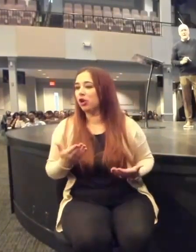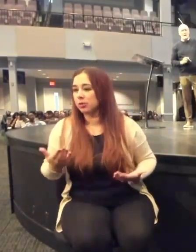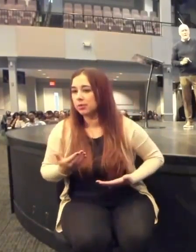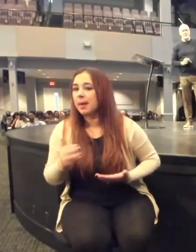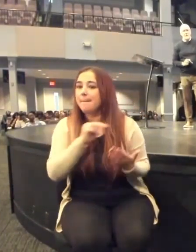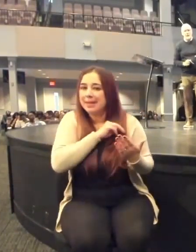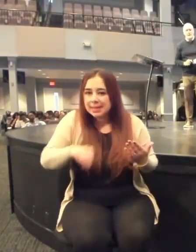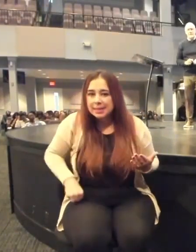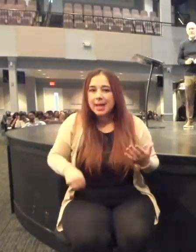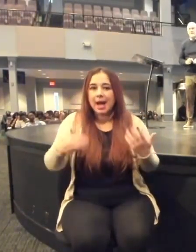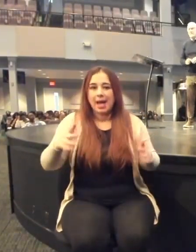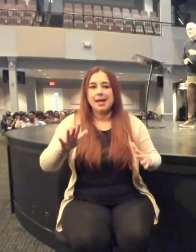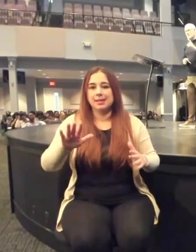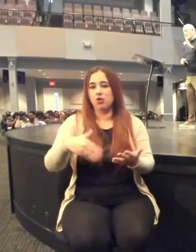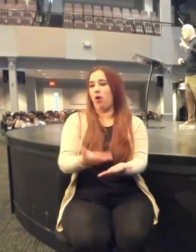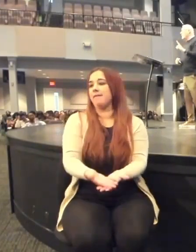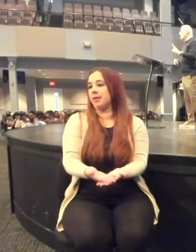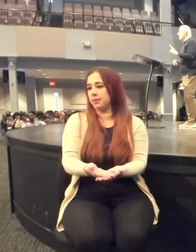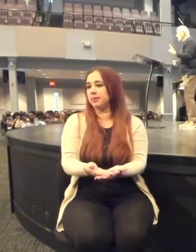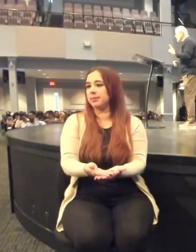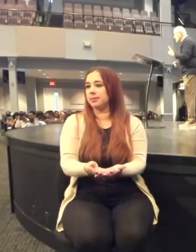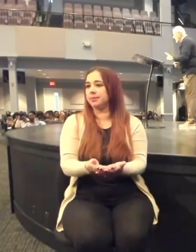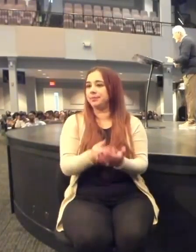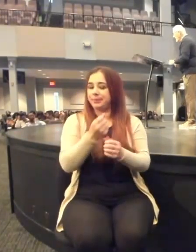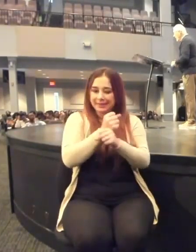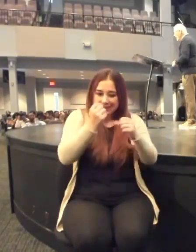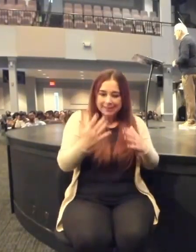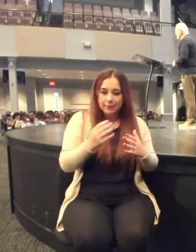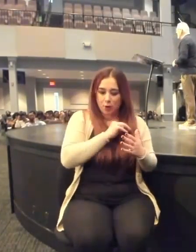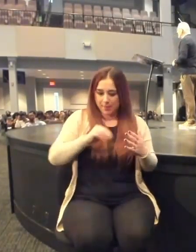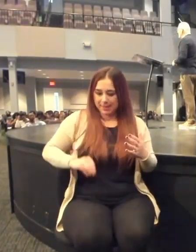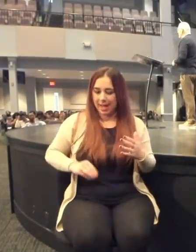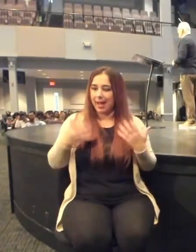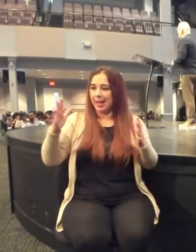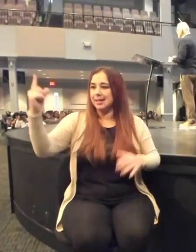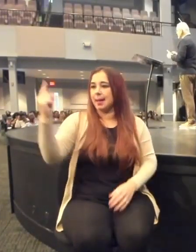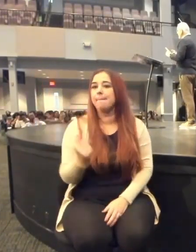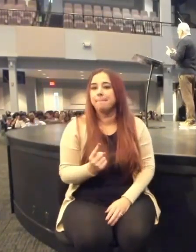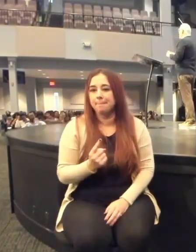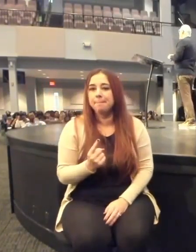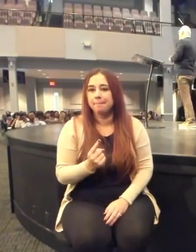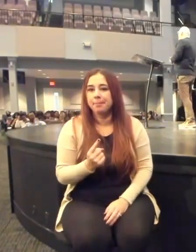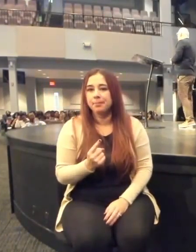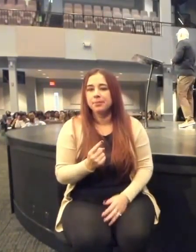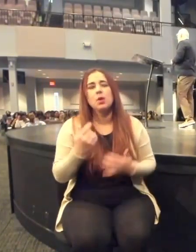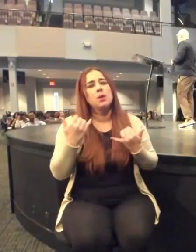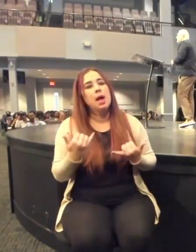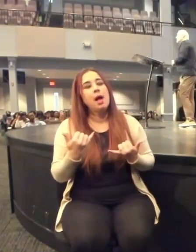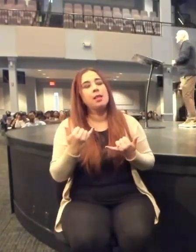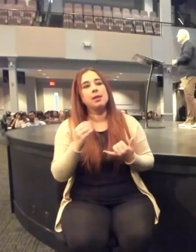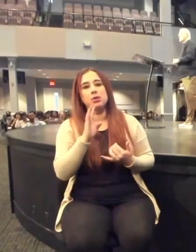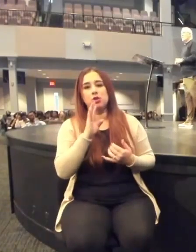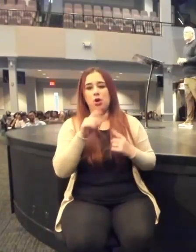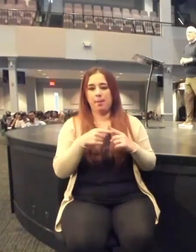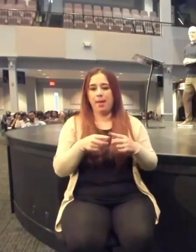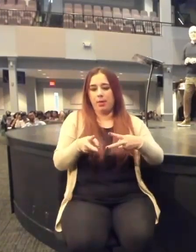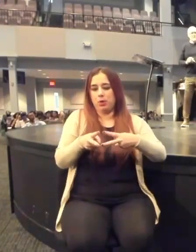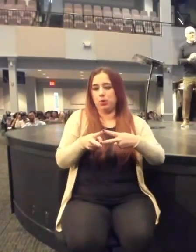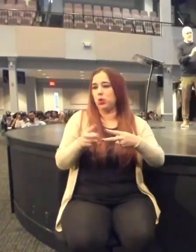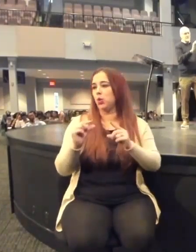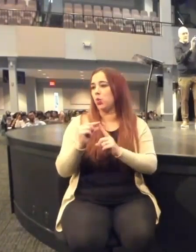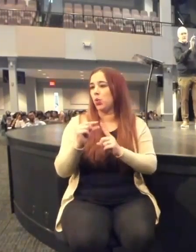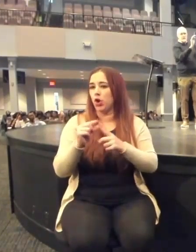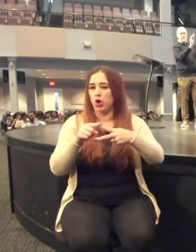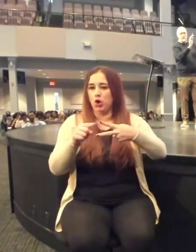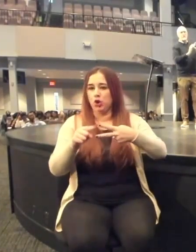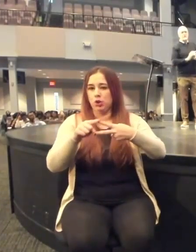Messiah has arrived. The Savior, the Messiah, has come. Let's talk for a moment about those two words, because this